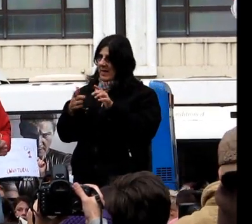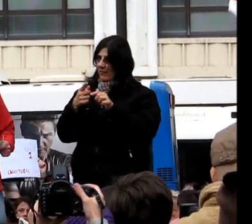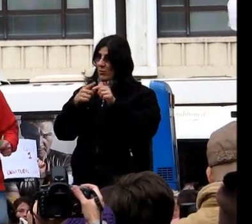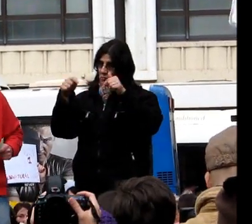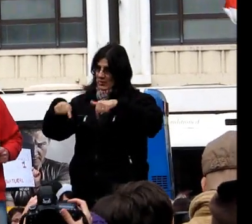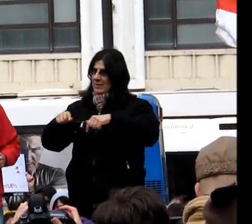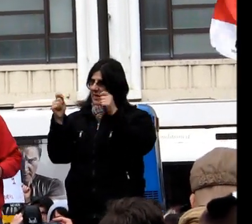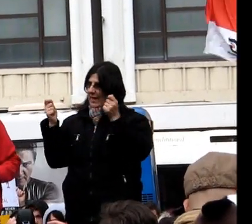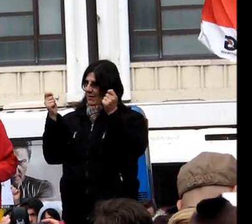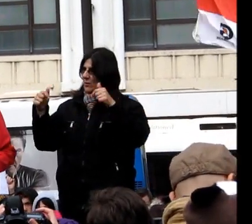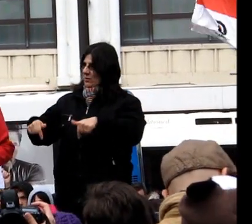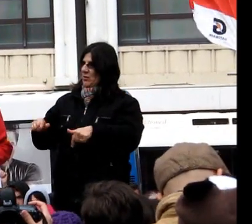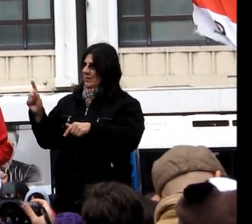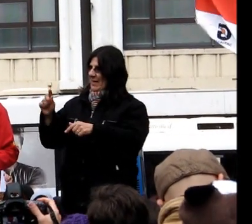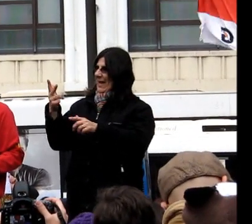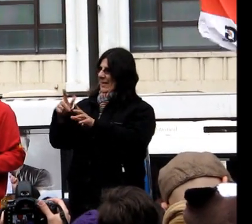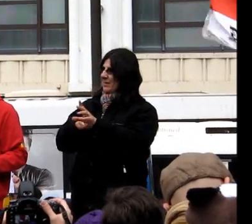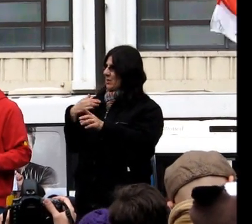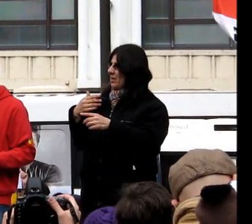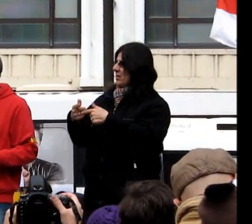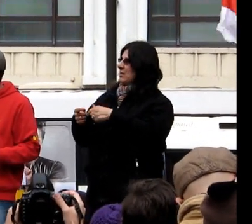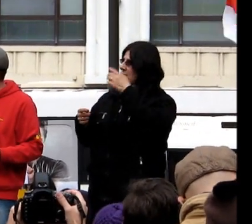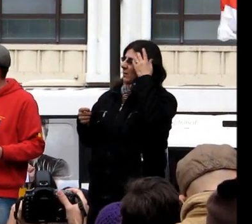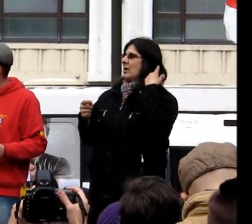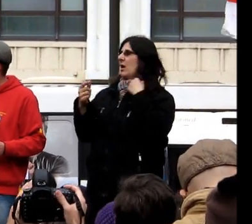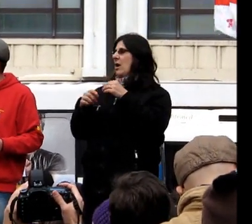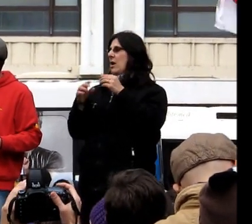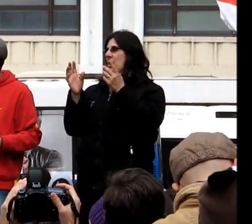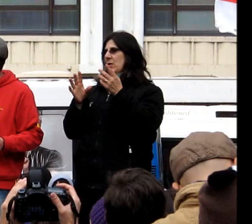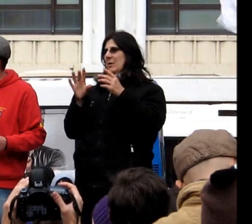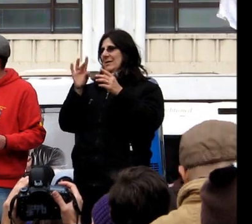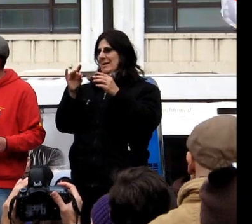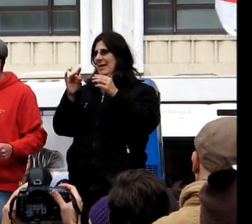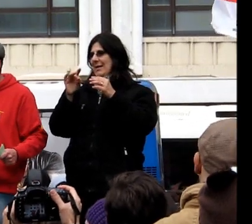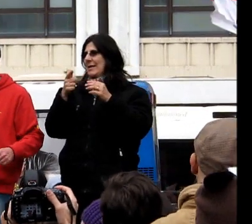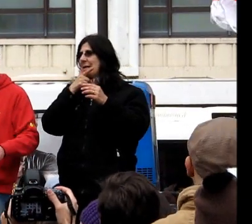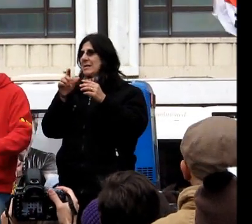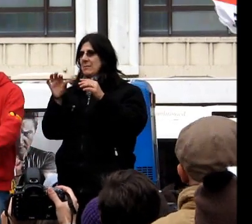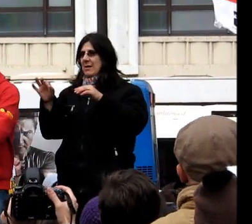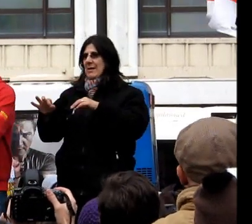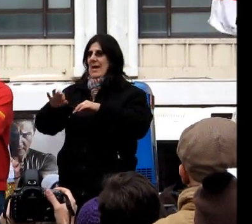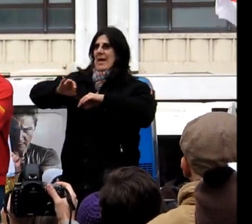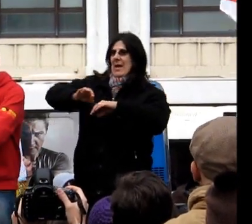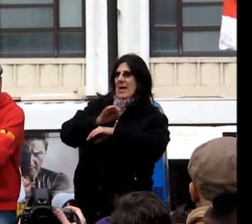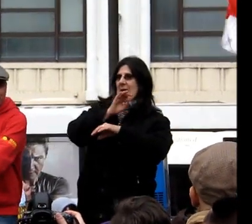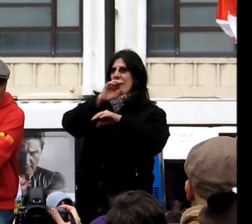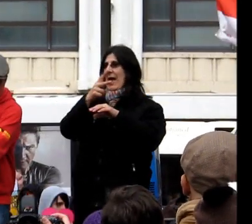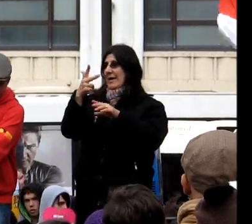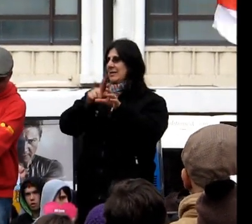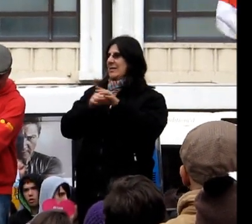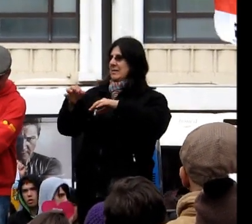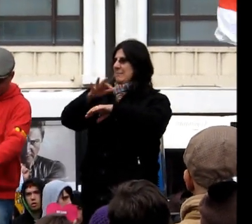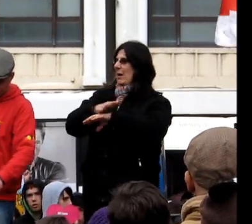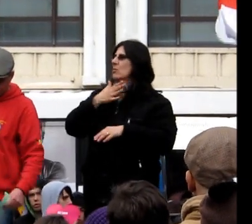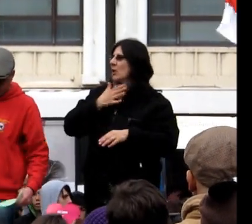going to an anniversary party tonight for my gay and lesbian friends who'd be celebrating their 8th wedding anniversary.